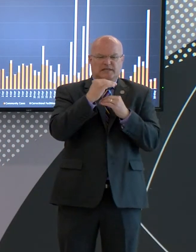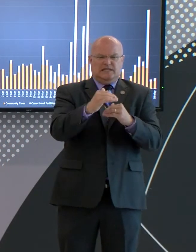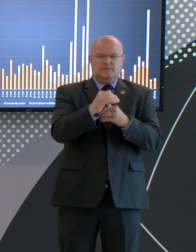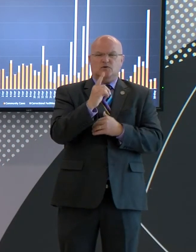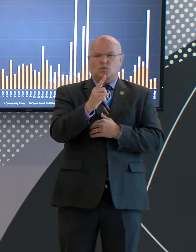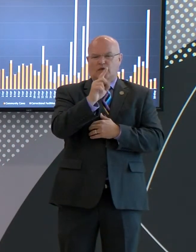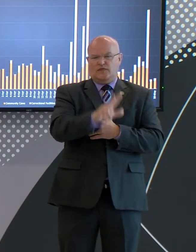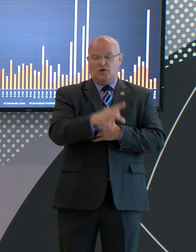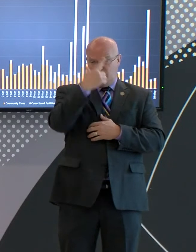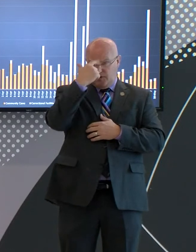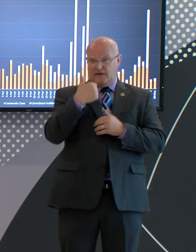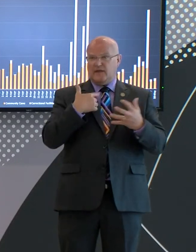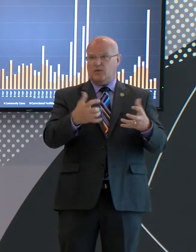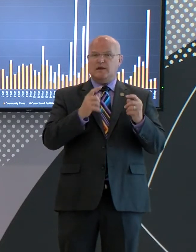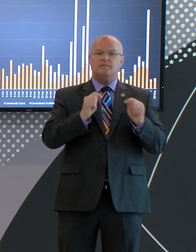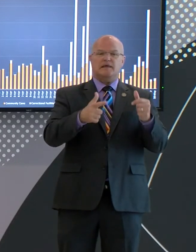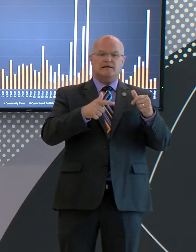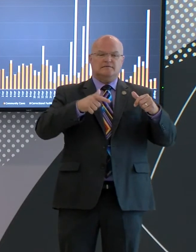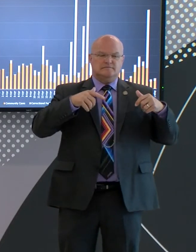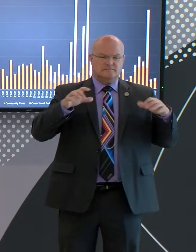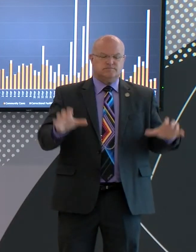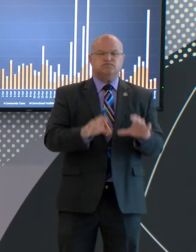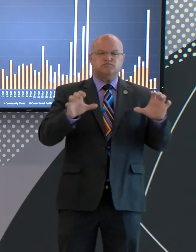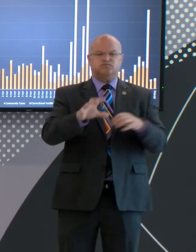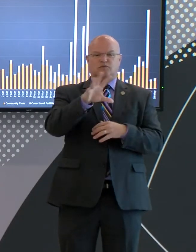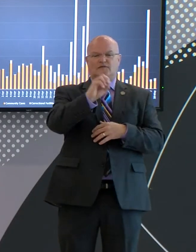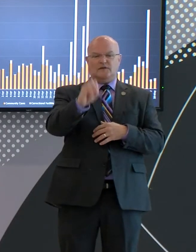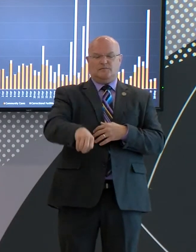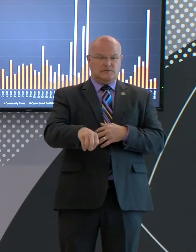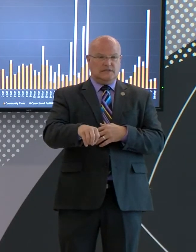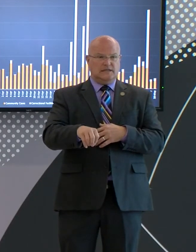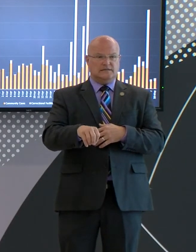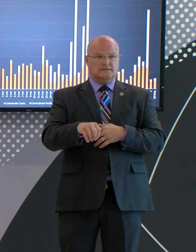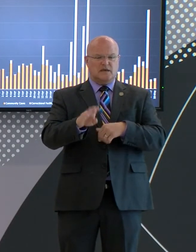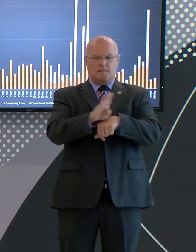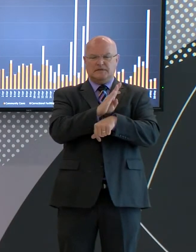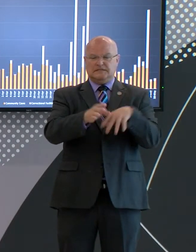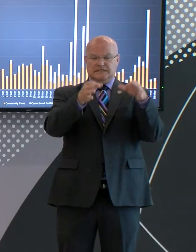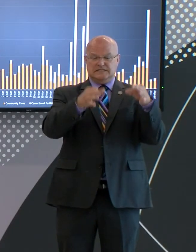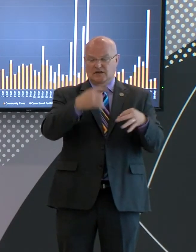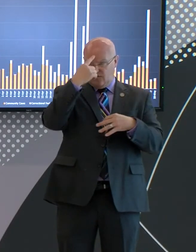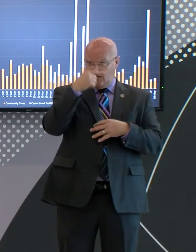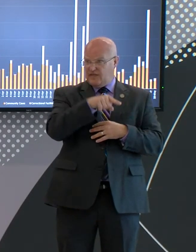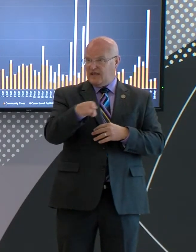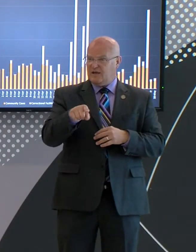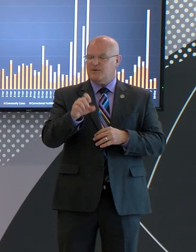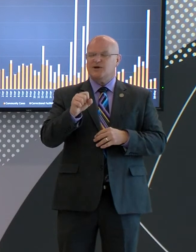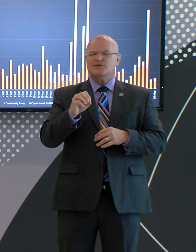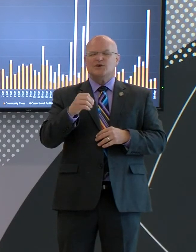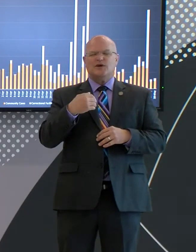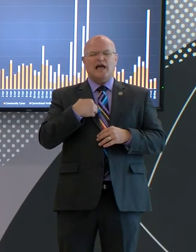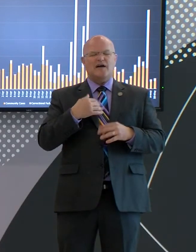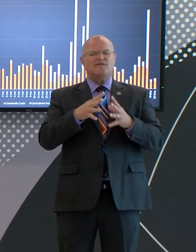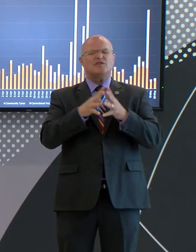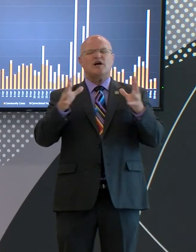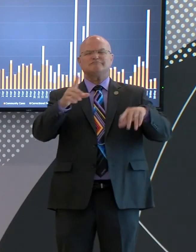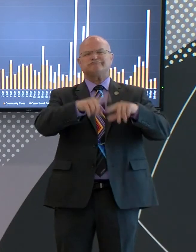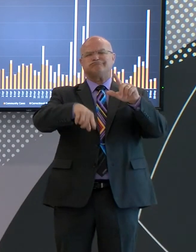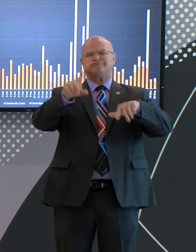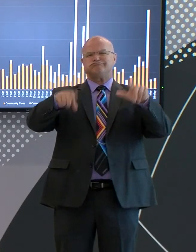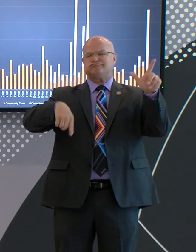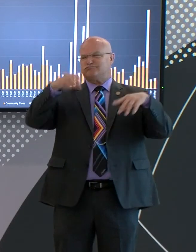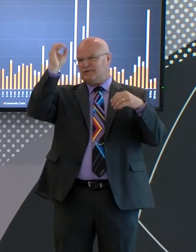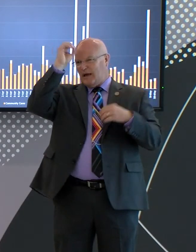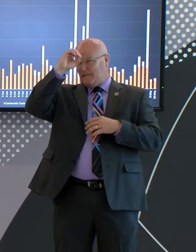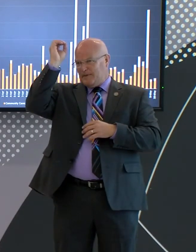limited to 1/3 because they want to immediately be able to go to 50%. It's a business decision for them. So you've got a lot of different